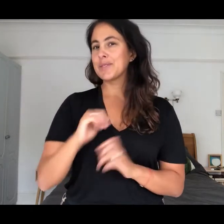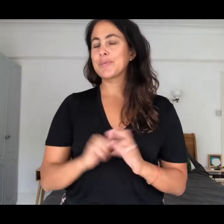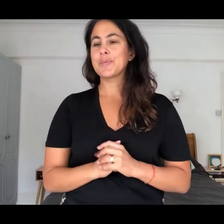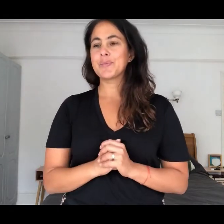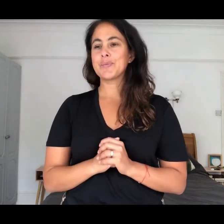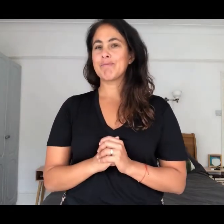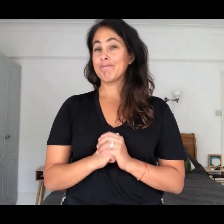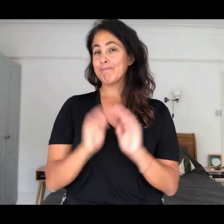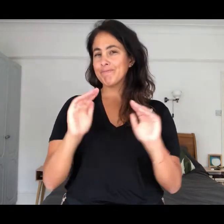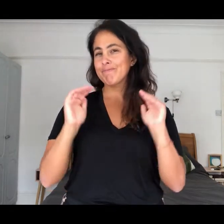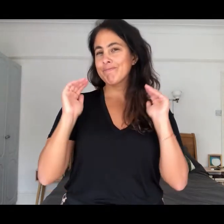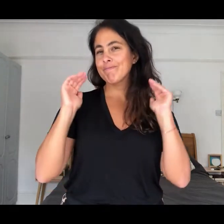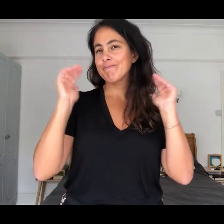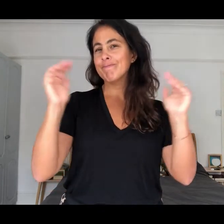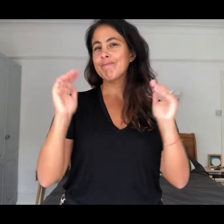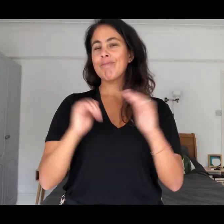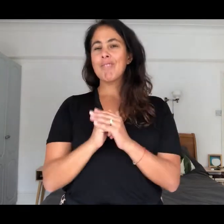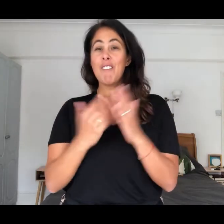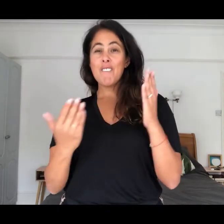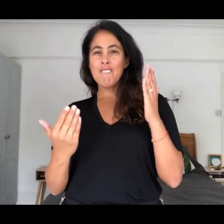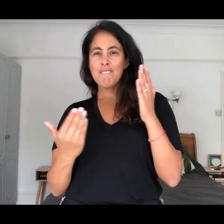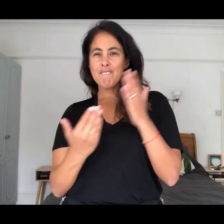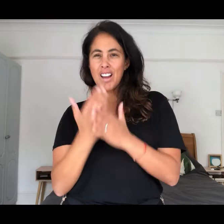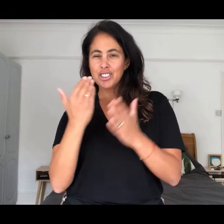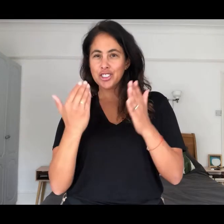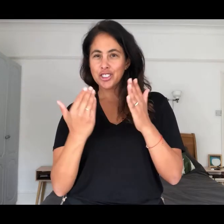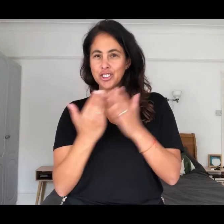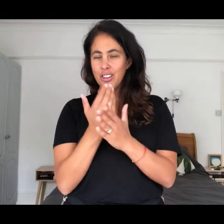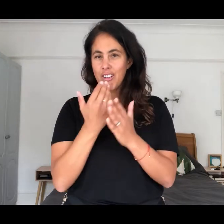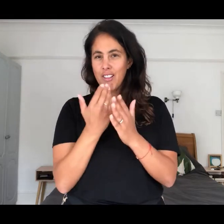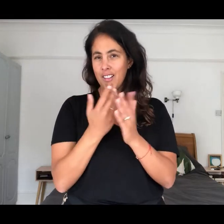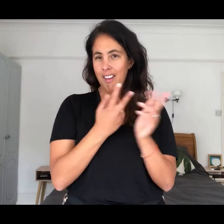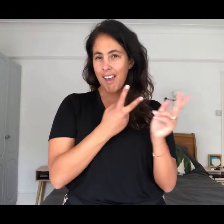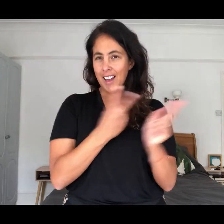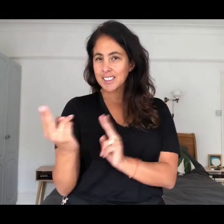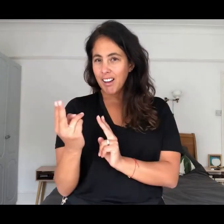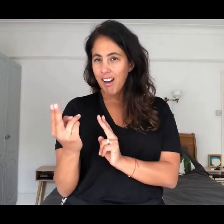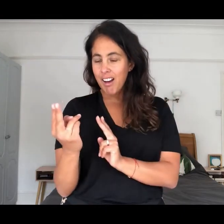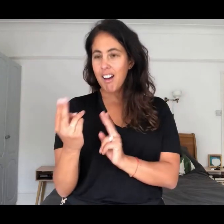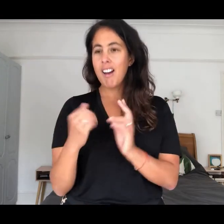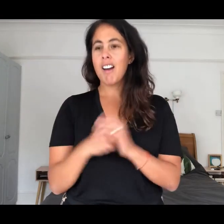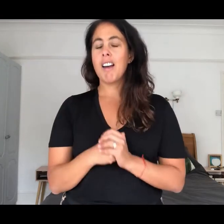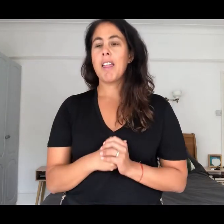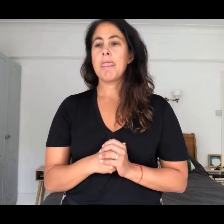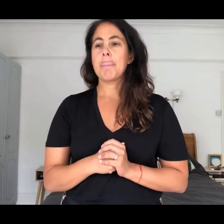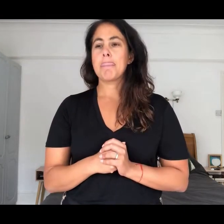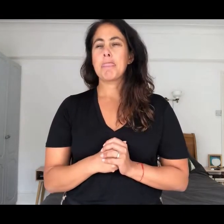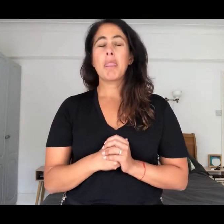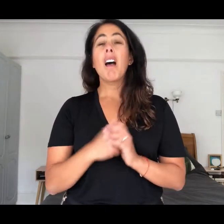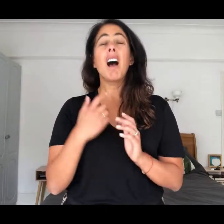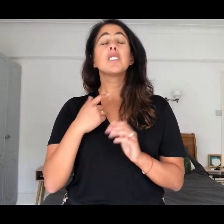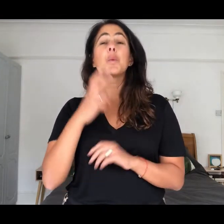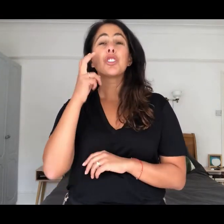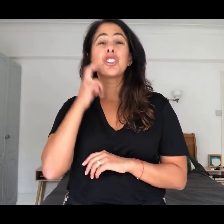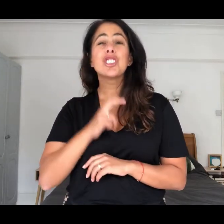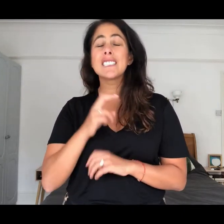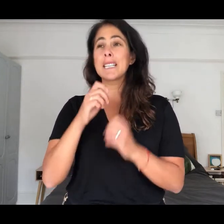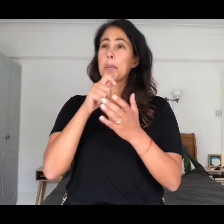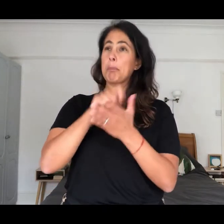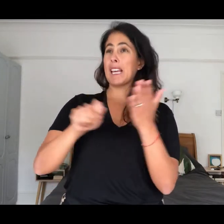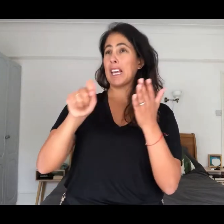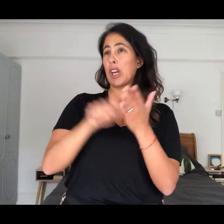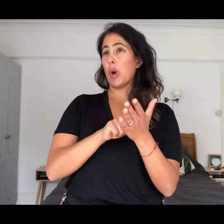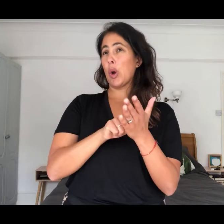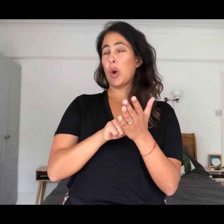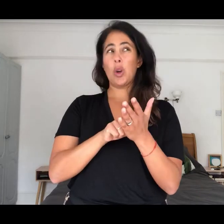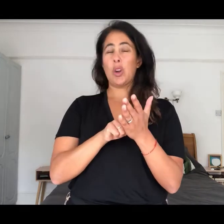Distinguished fashion house editor. I don't want shitting bingo lowering the tone